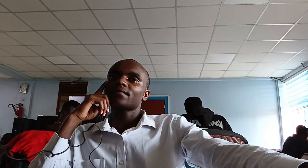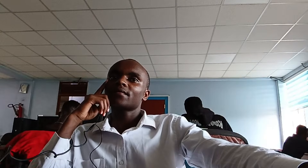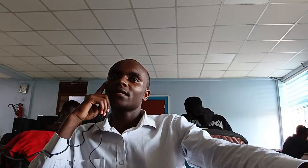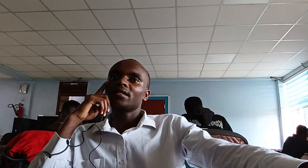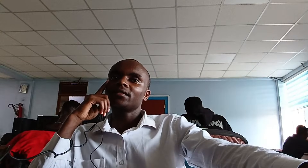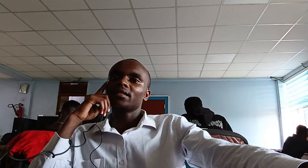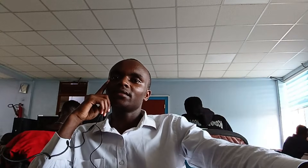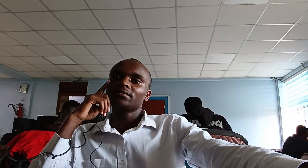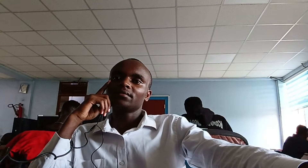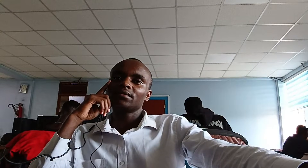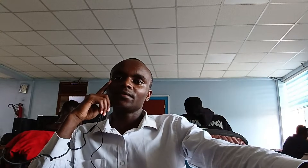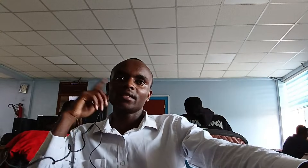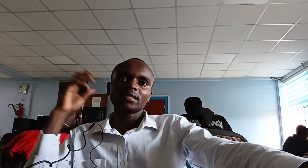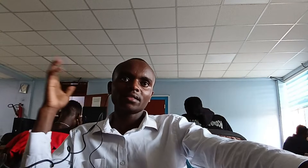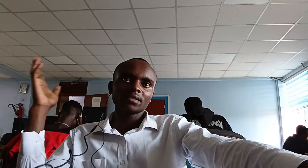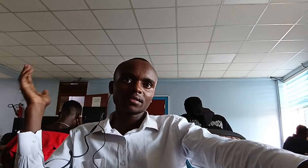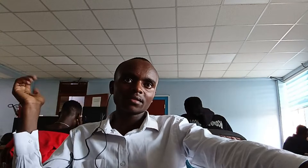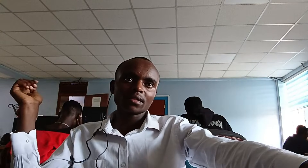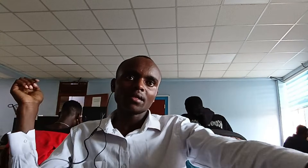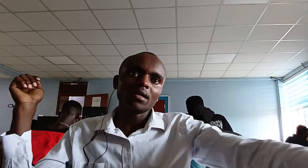any sign. If there isn't,